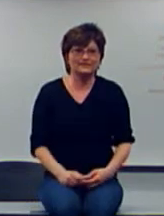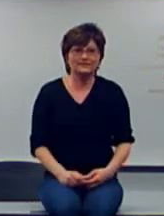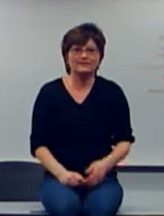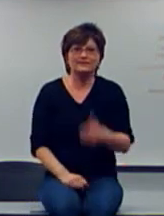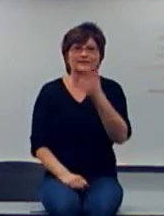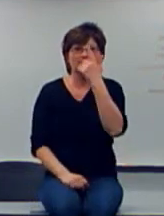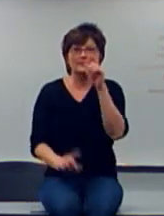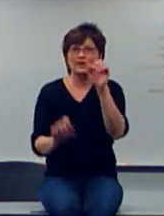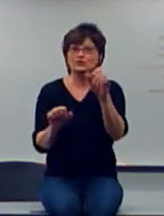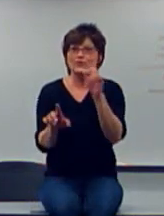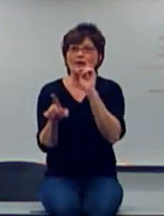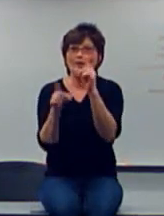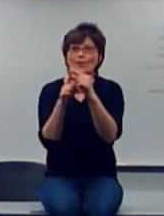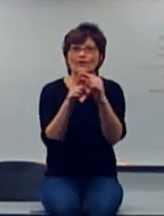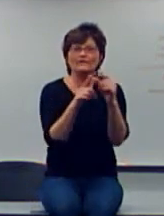transliterate it.